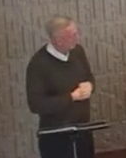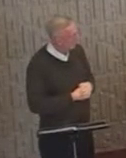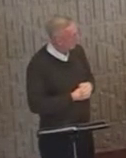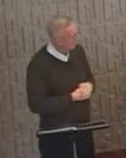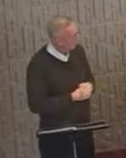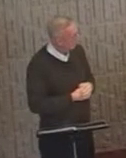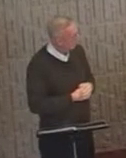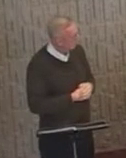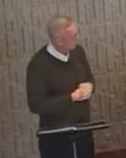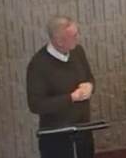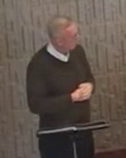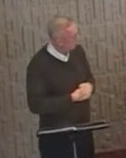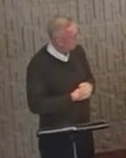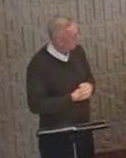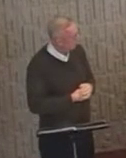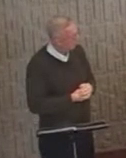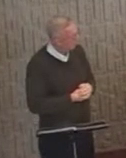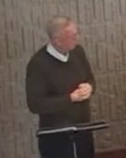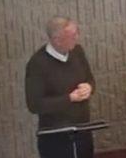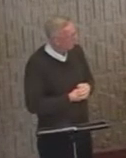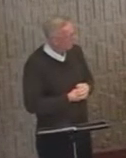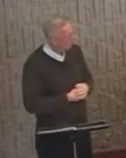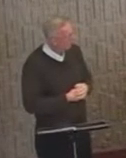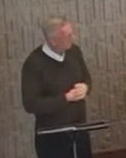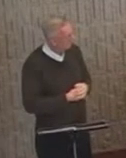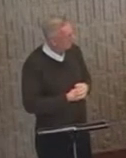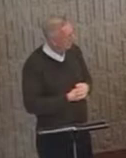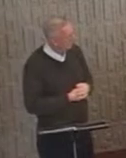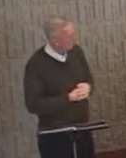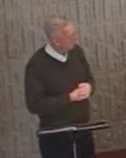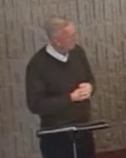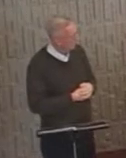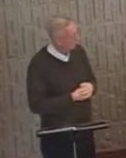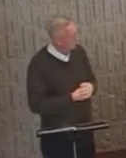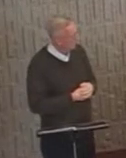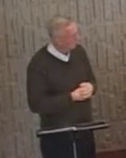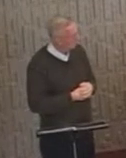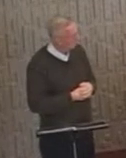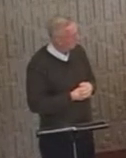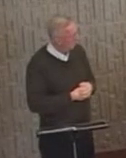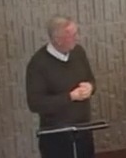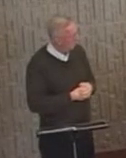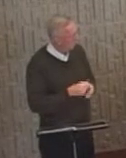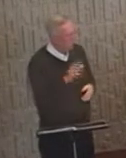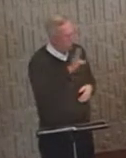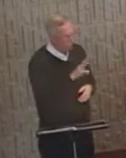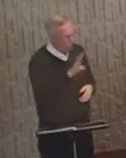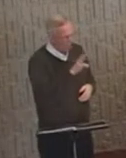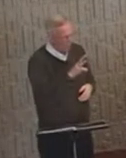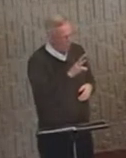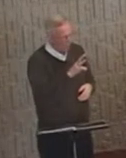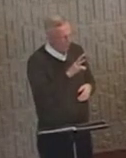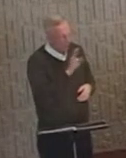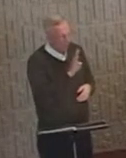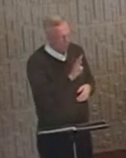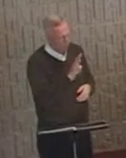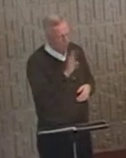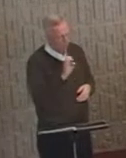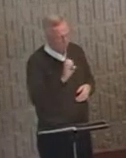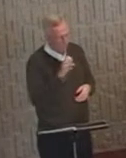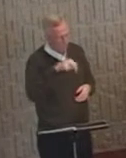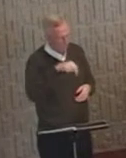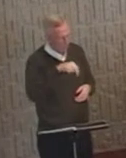left the bus. It was in Wednesday's evening news, city and region